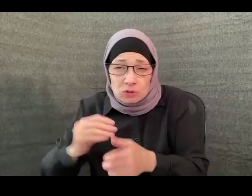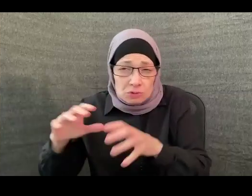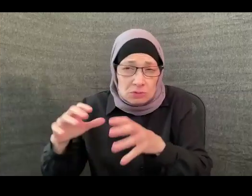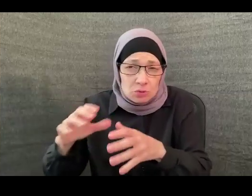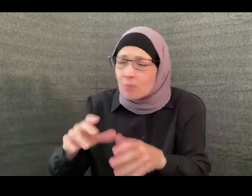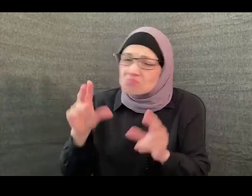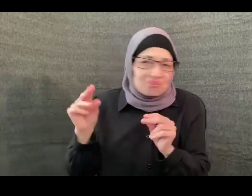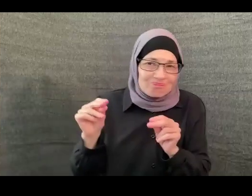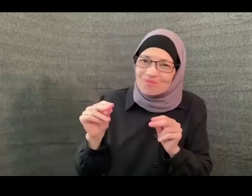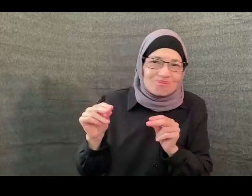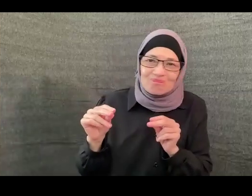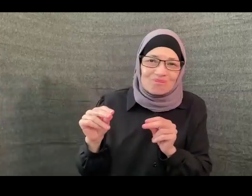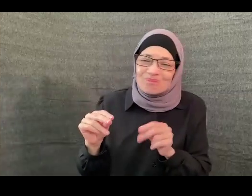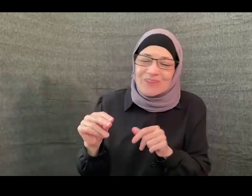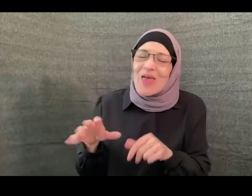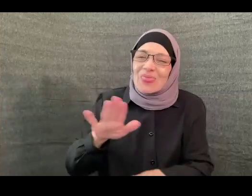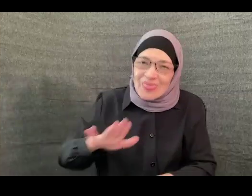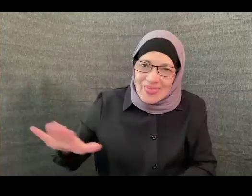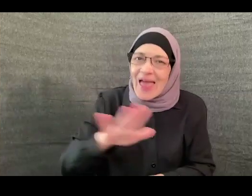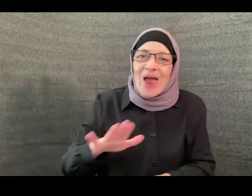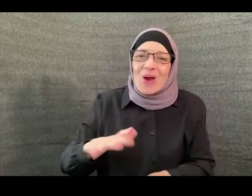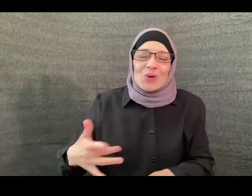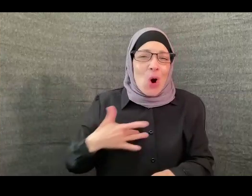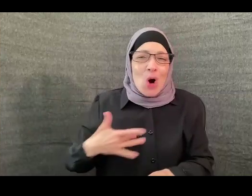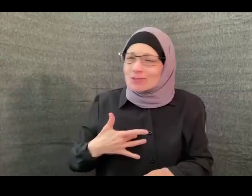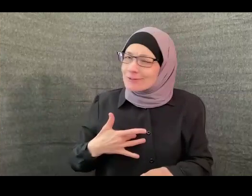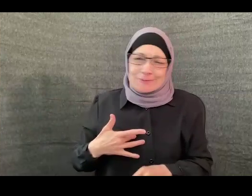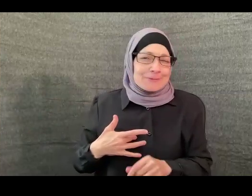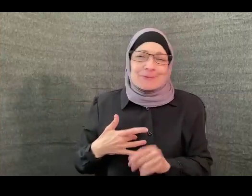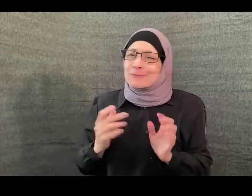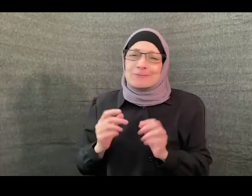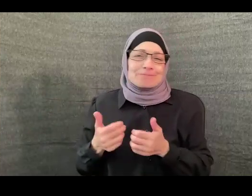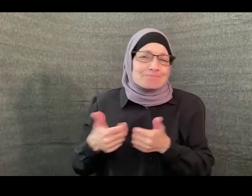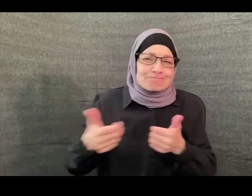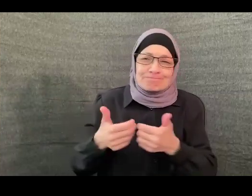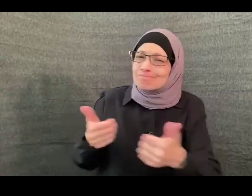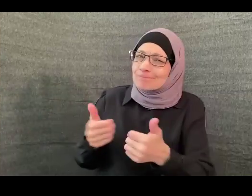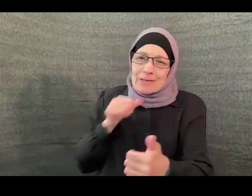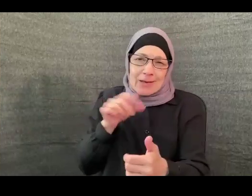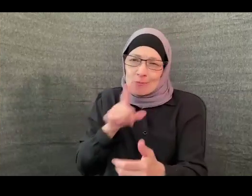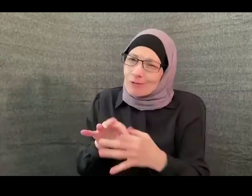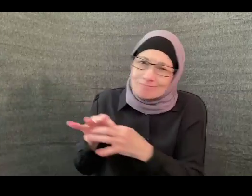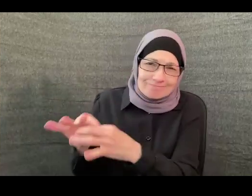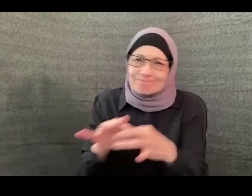So you think they are all united, they are all one front, but they are not.